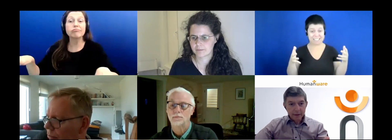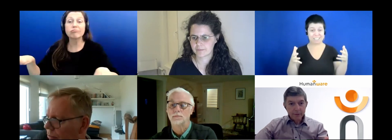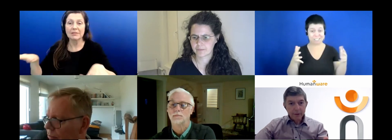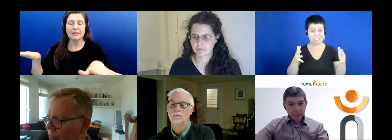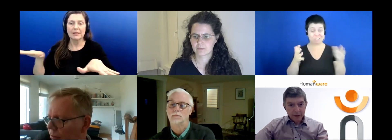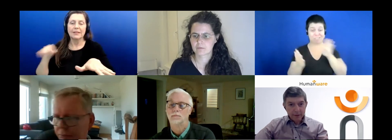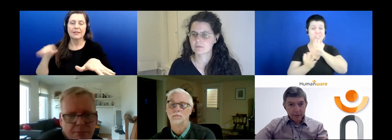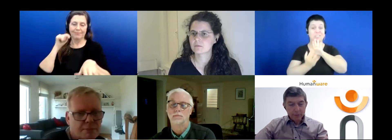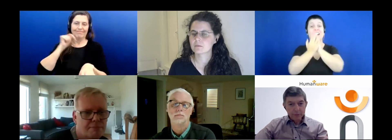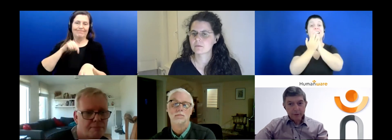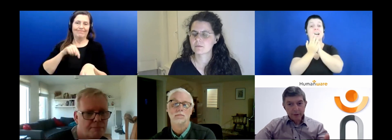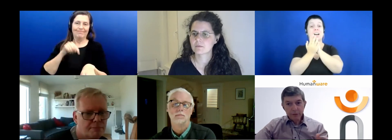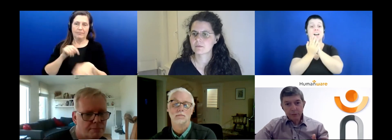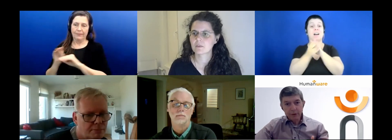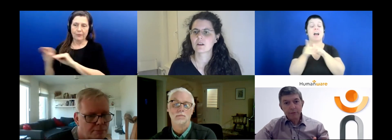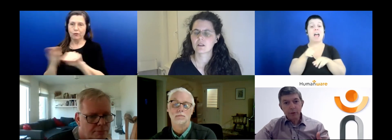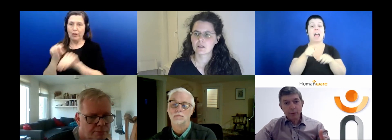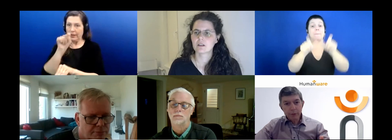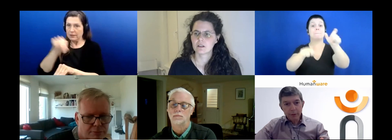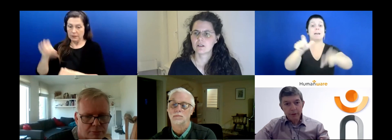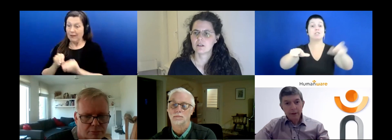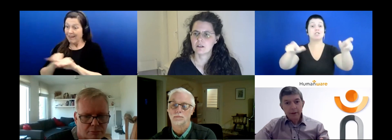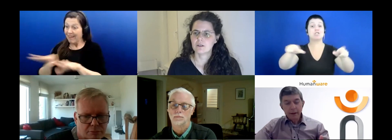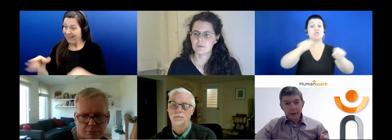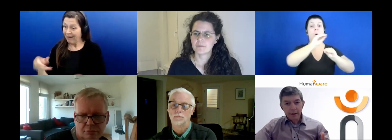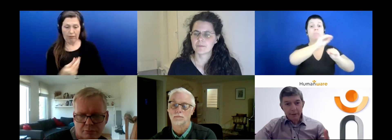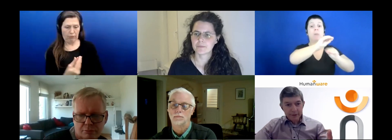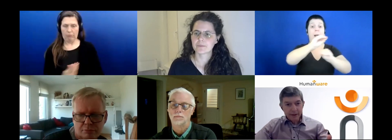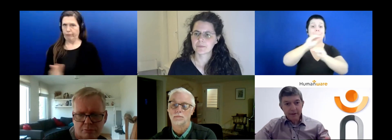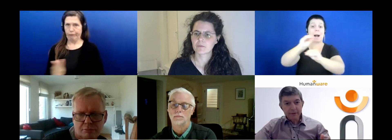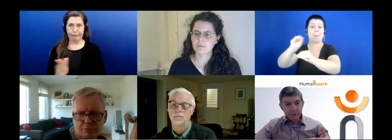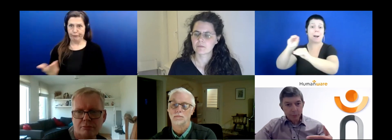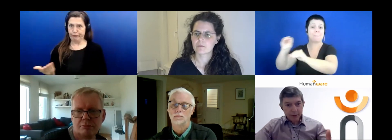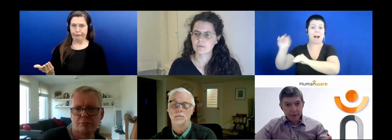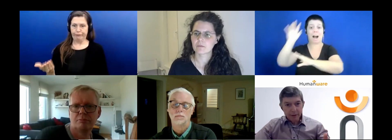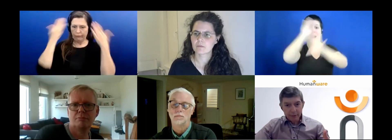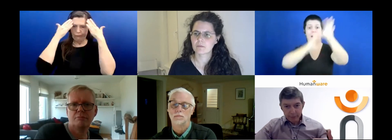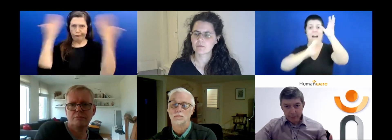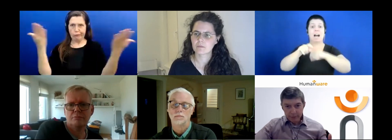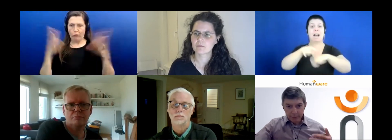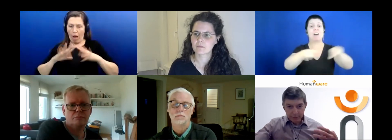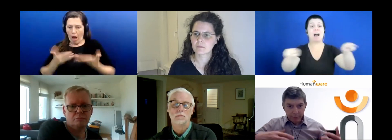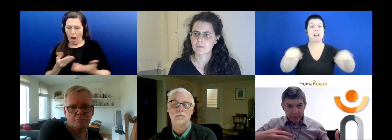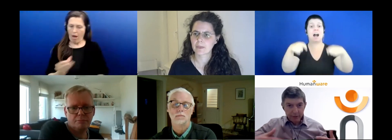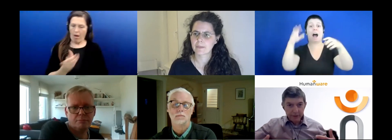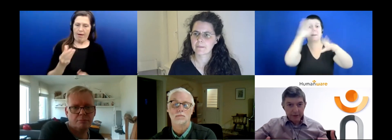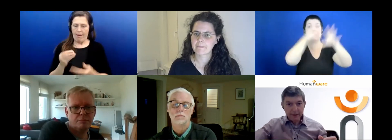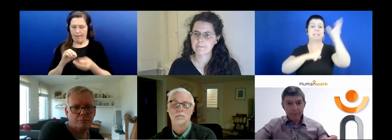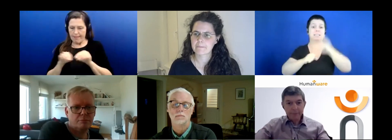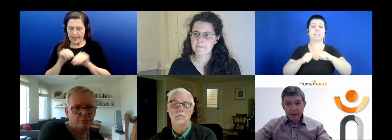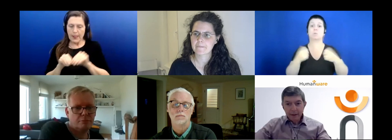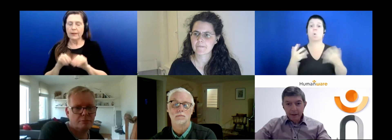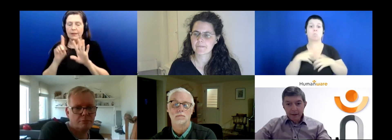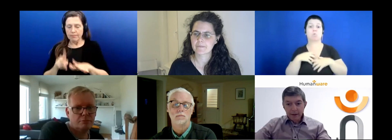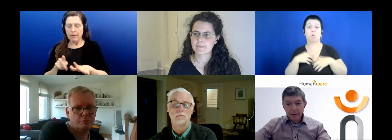is training the users. The users will have to learn the signs and the way, to feel